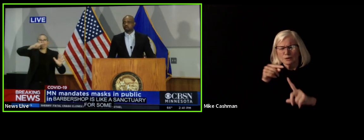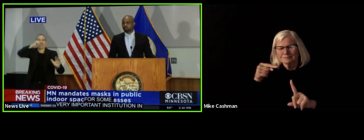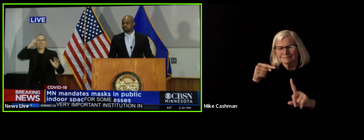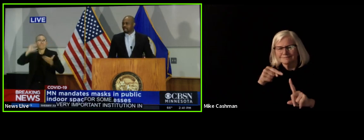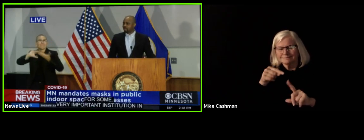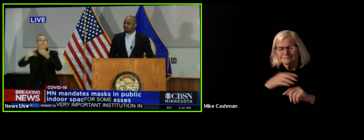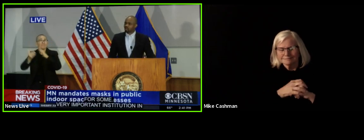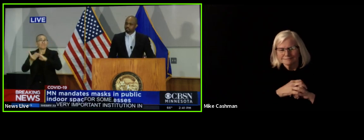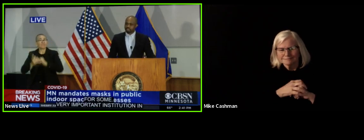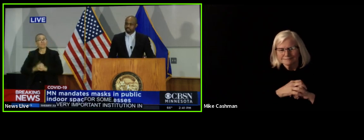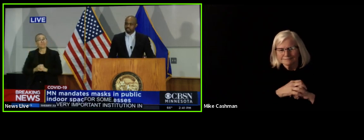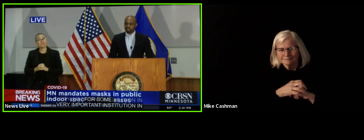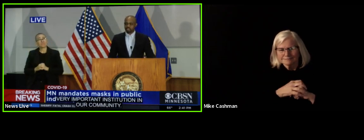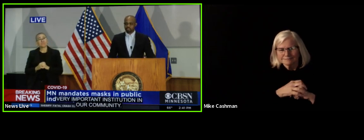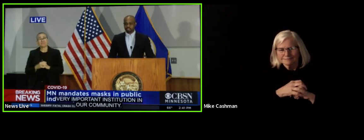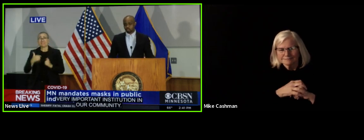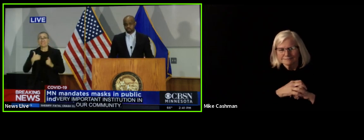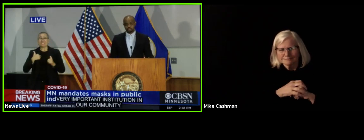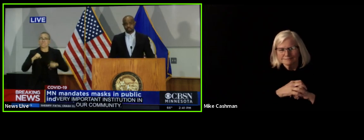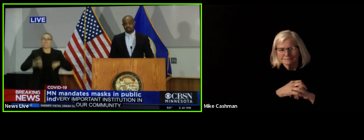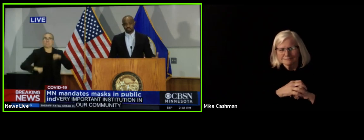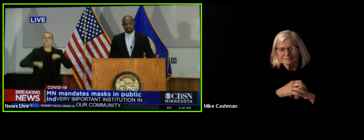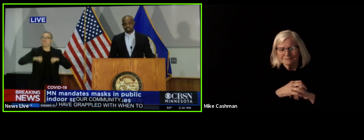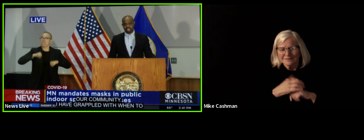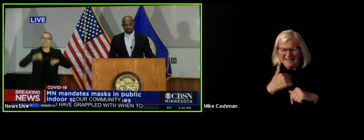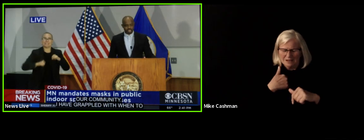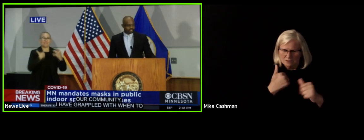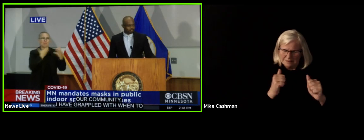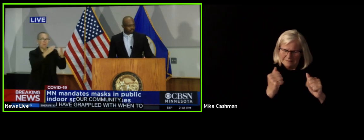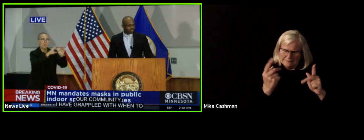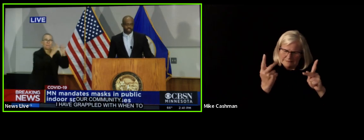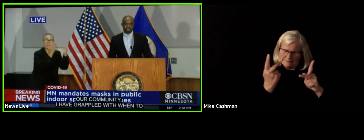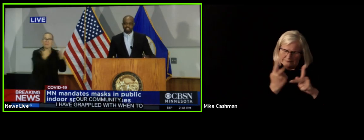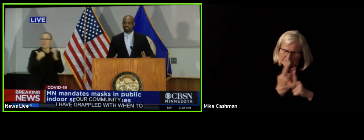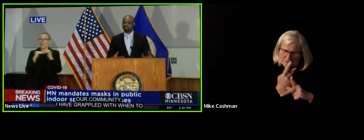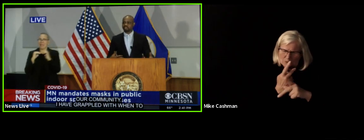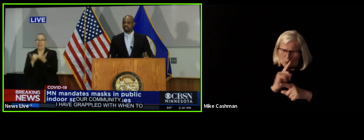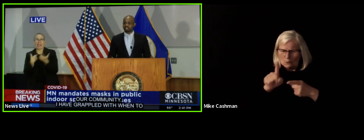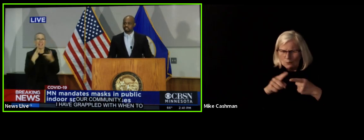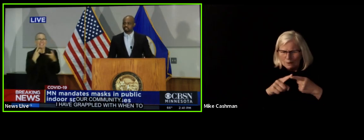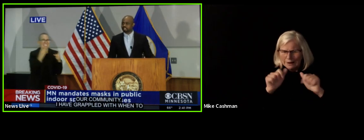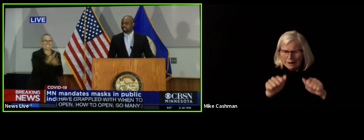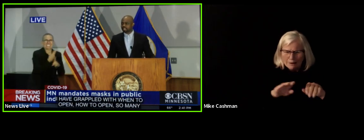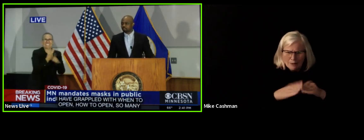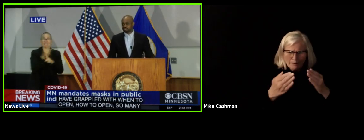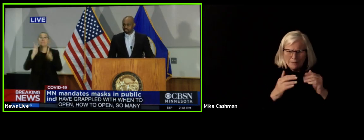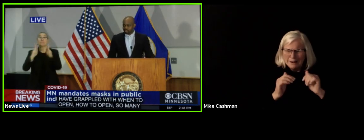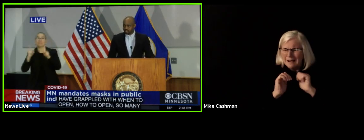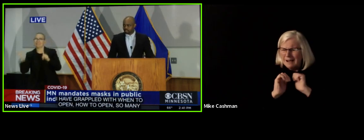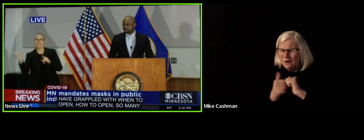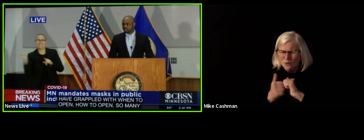to open, how to open, because so many people come to the shop, not just for the transaction of a haircut, but to talk, to